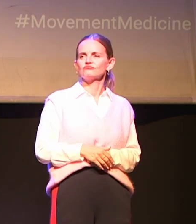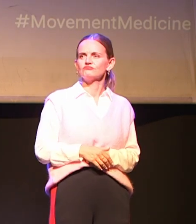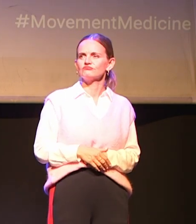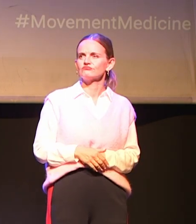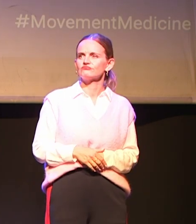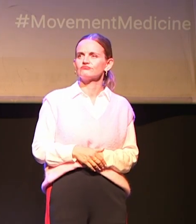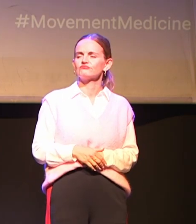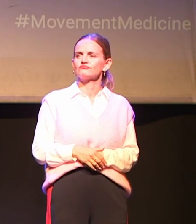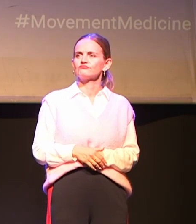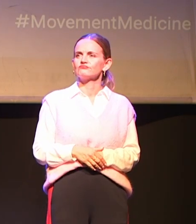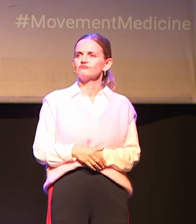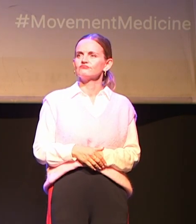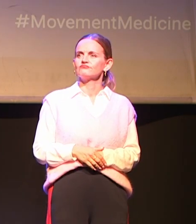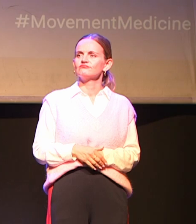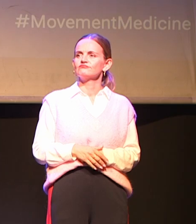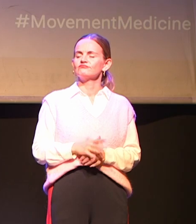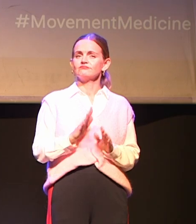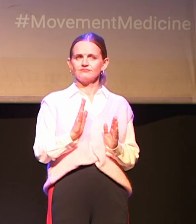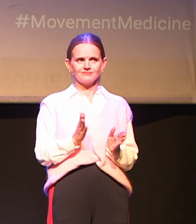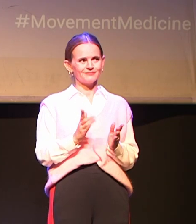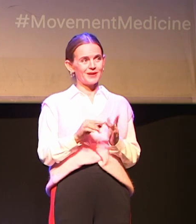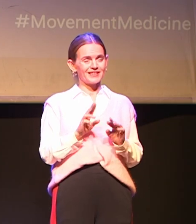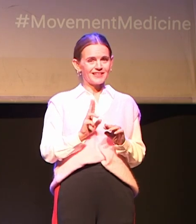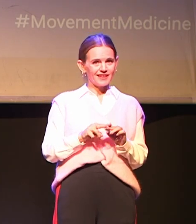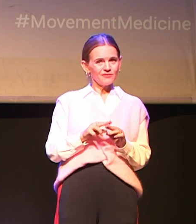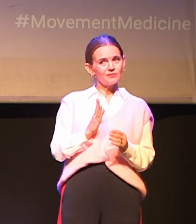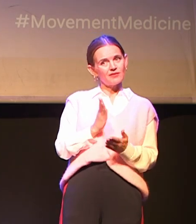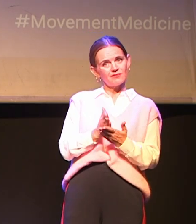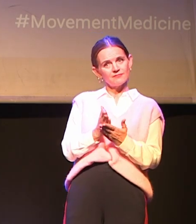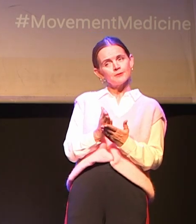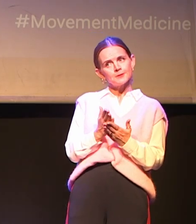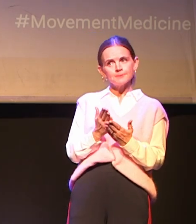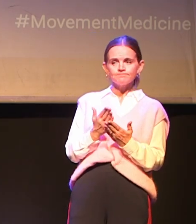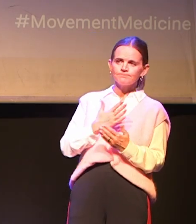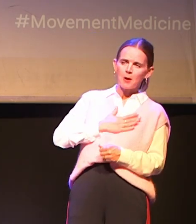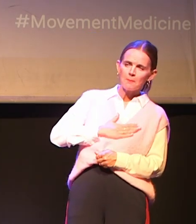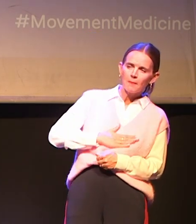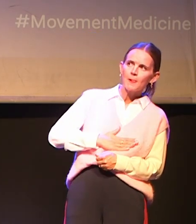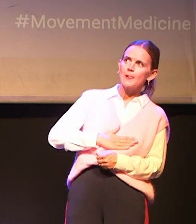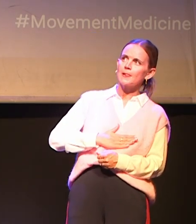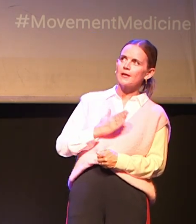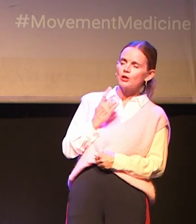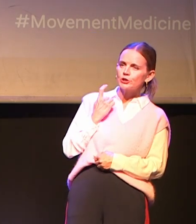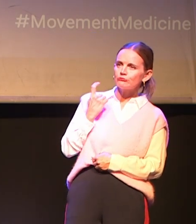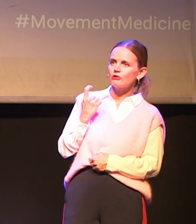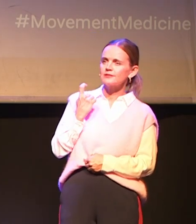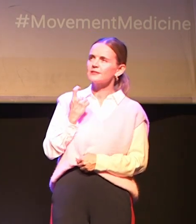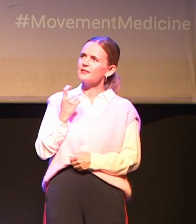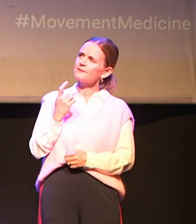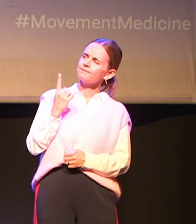and to come to God humbly or to come to that with a curiosity so that I